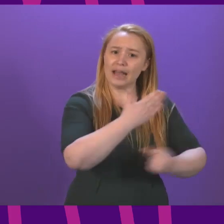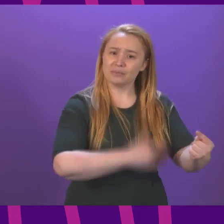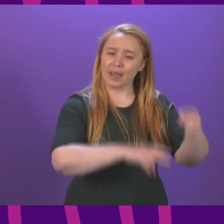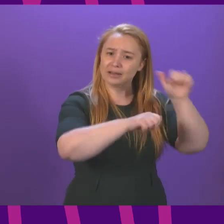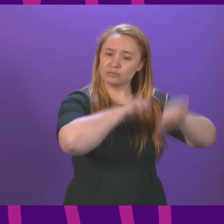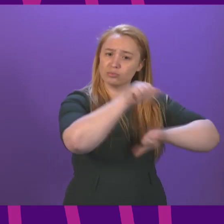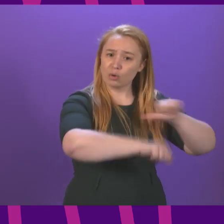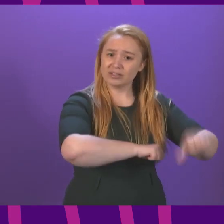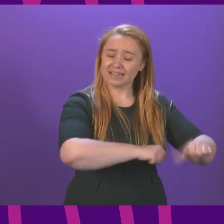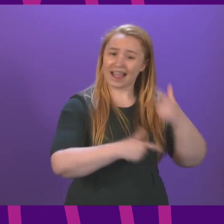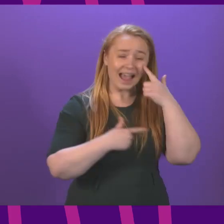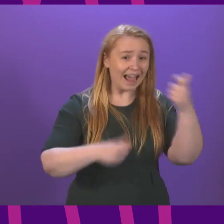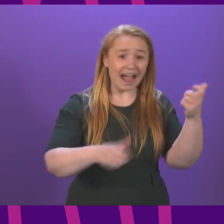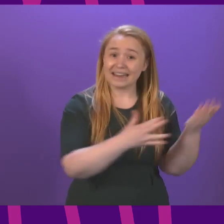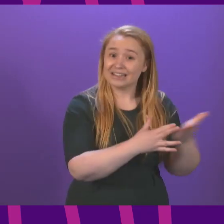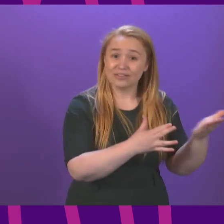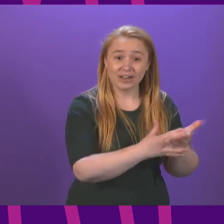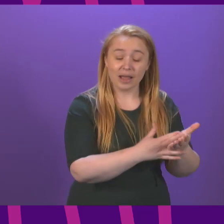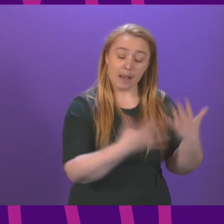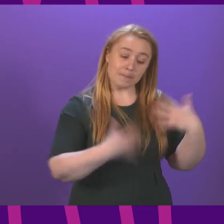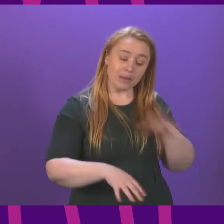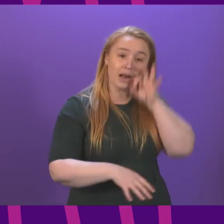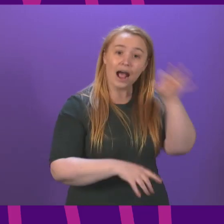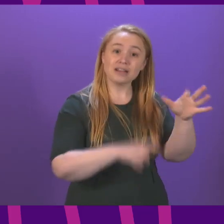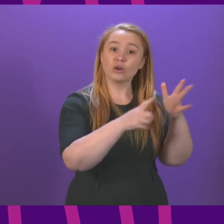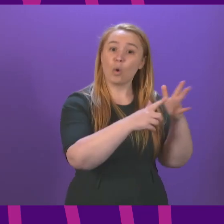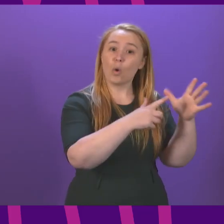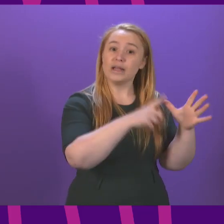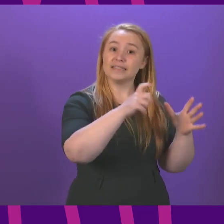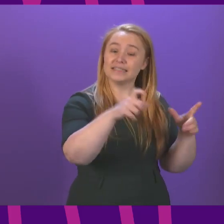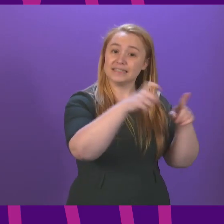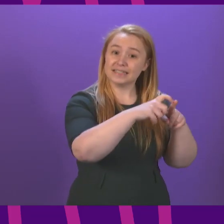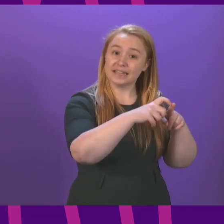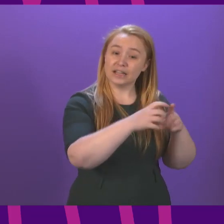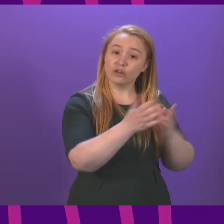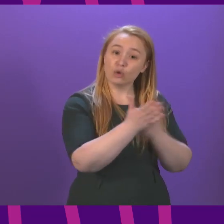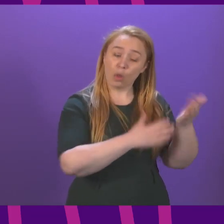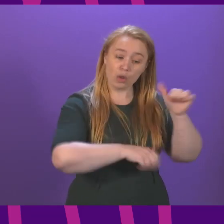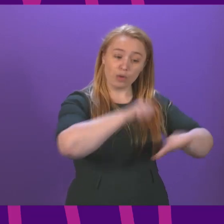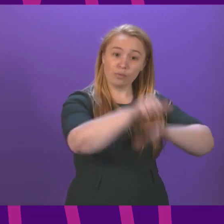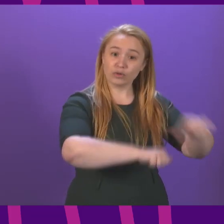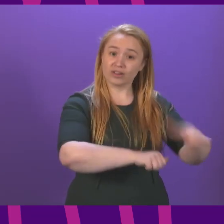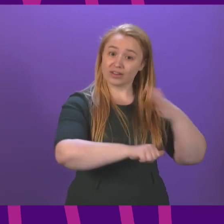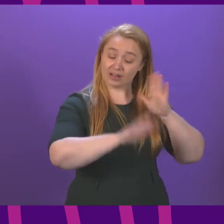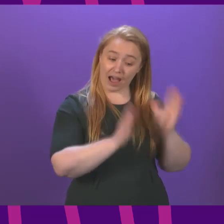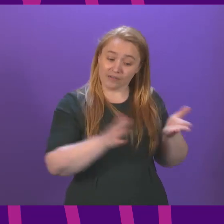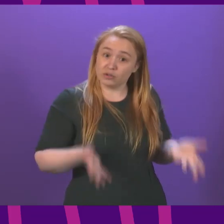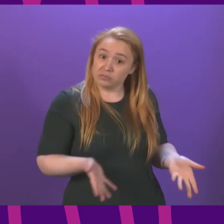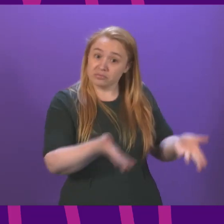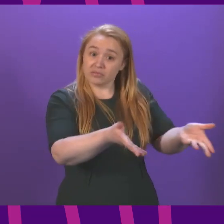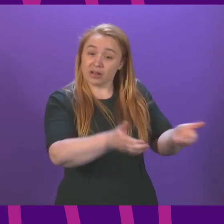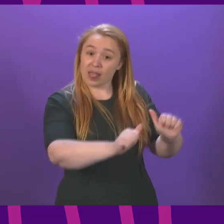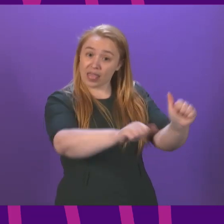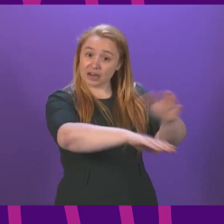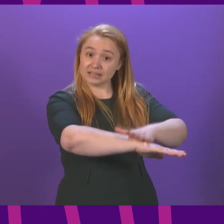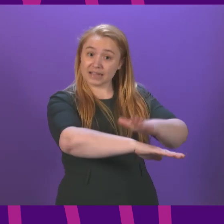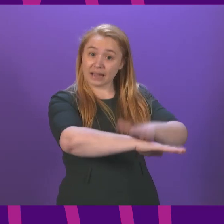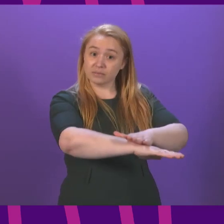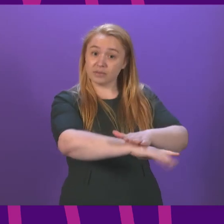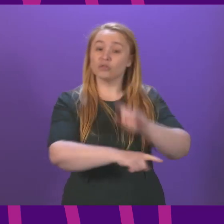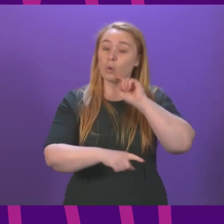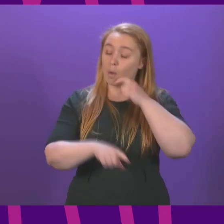process that we had asked the OECD to undertake. So there are a range of principles here that governments have to abide by, and we will